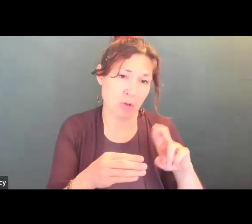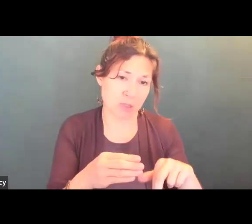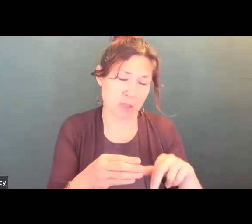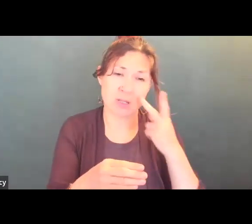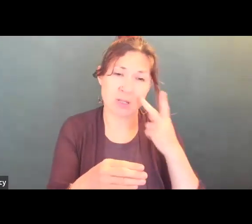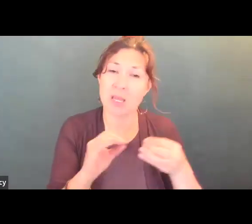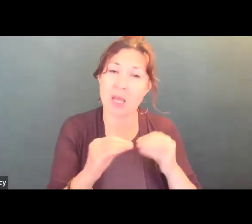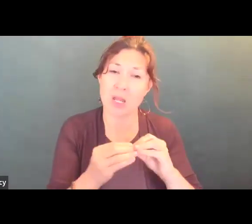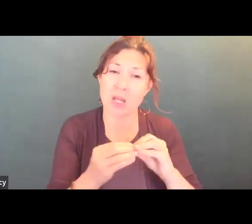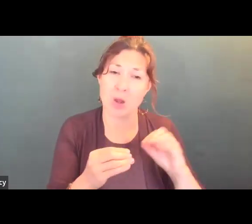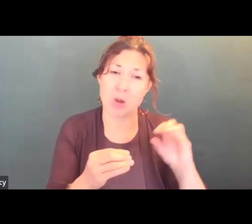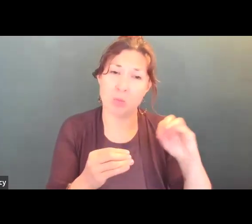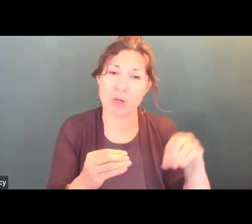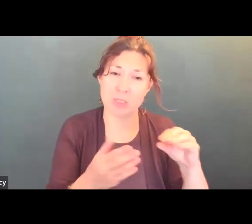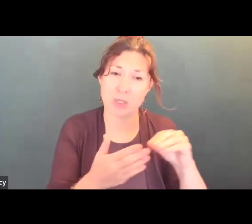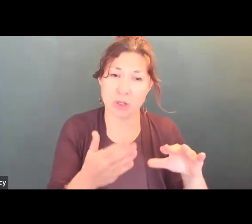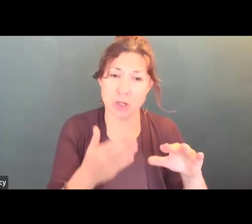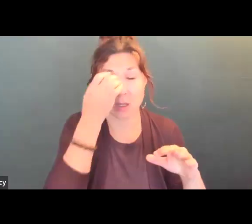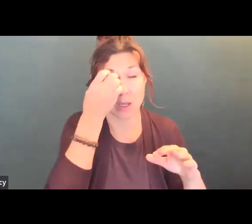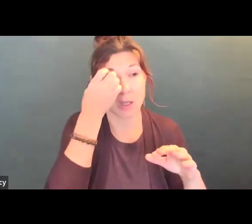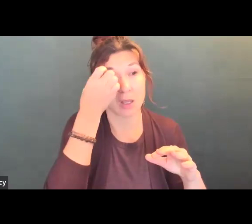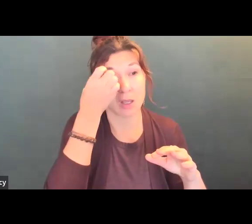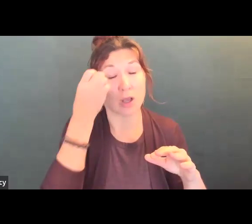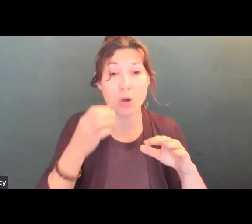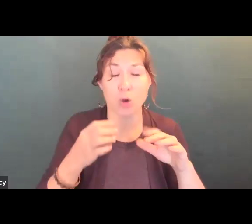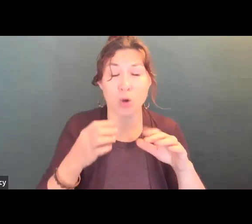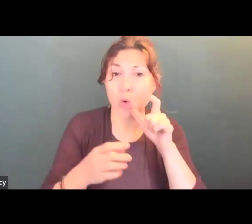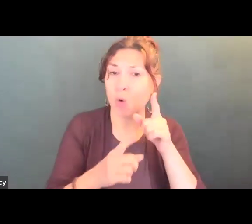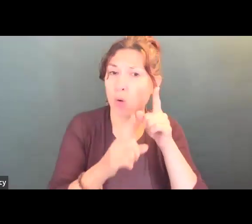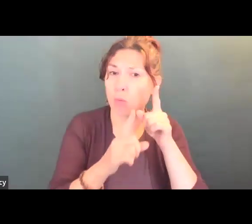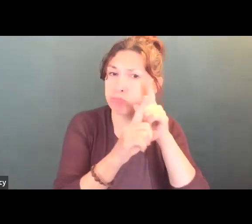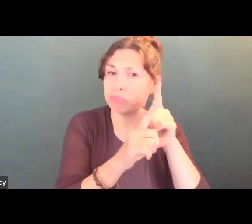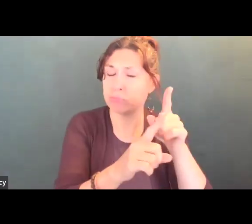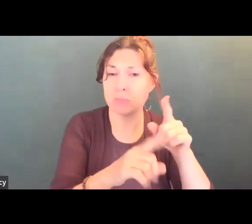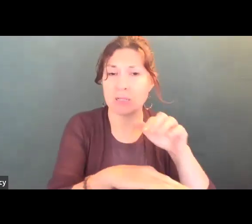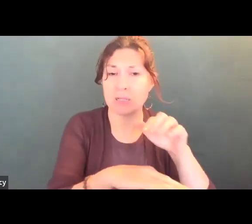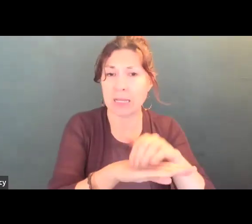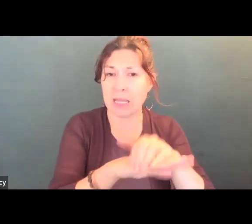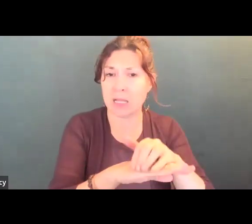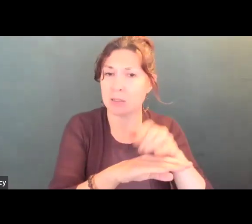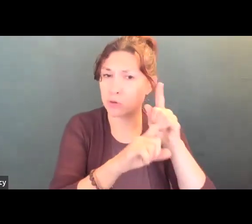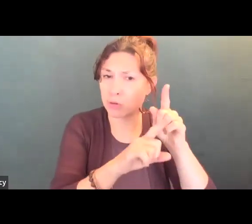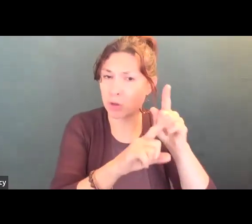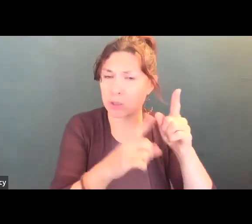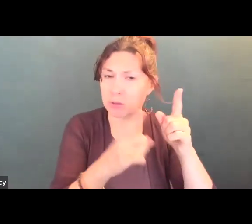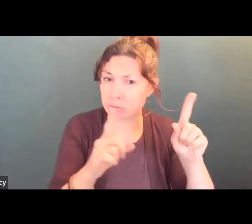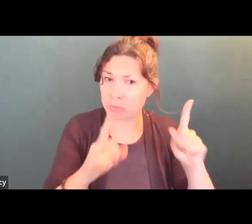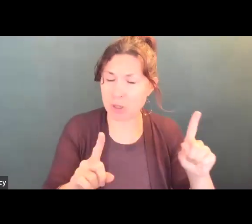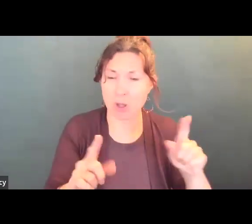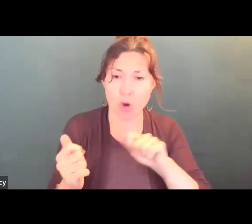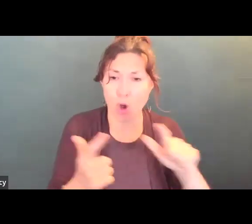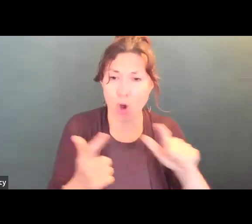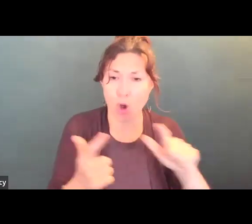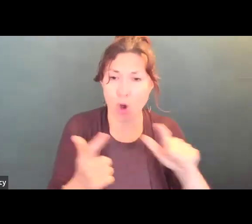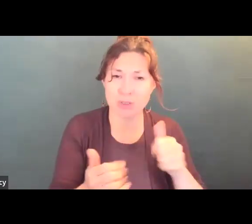students meeting progress in learning English targets for all students and for each grade level compared to